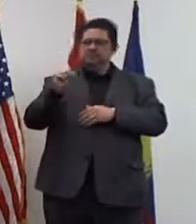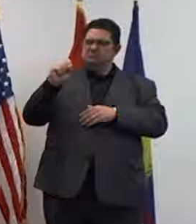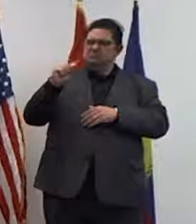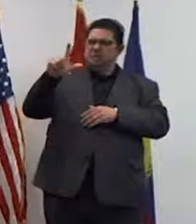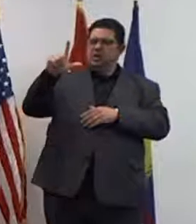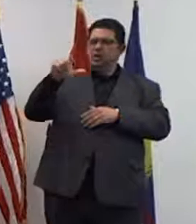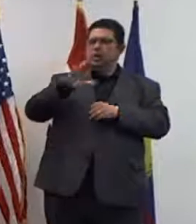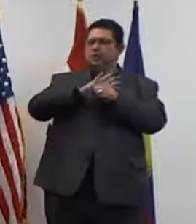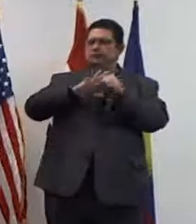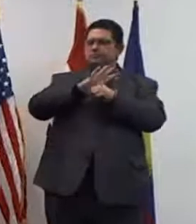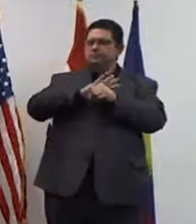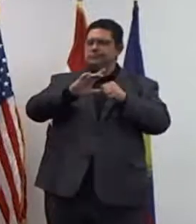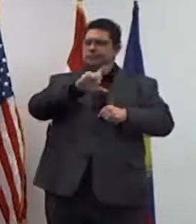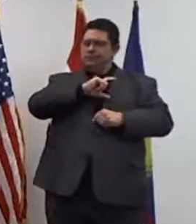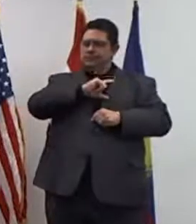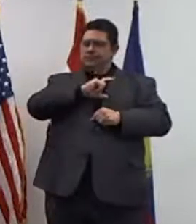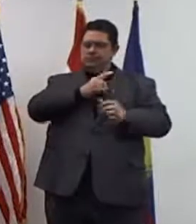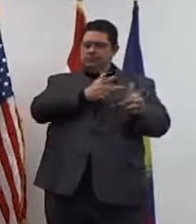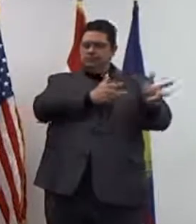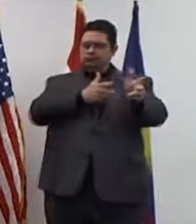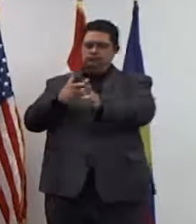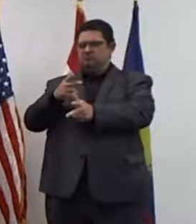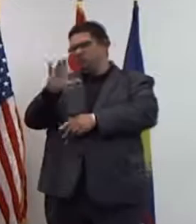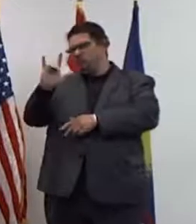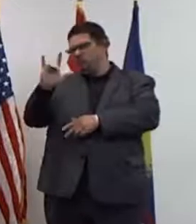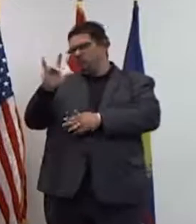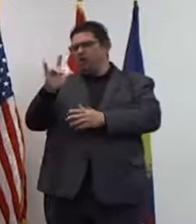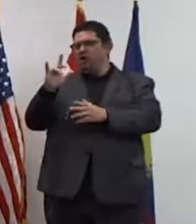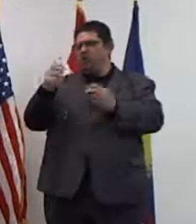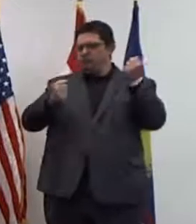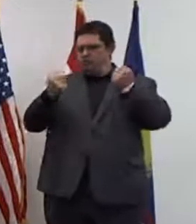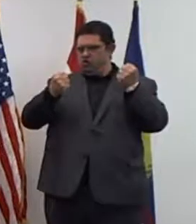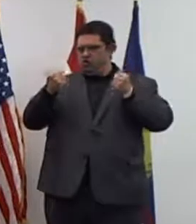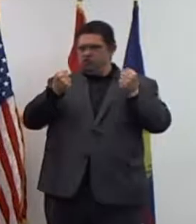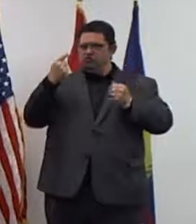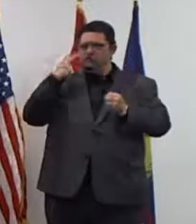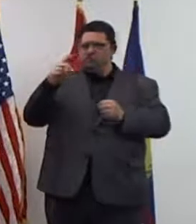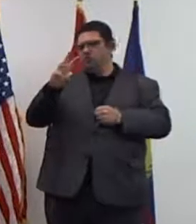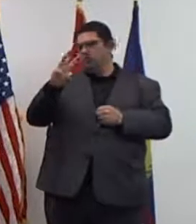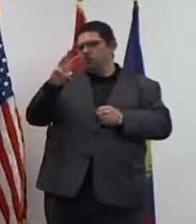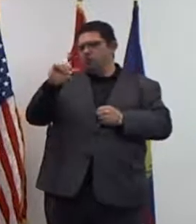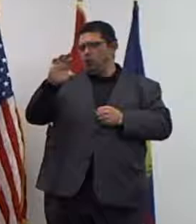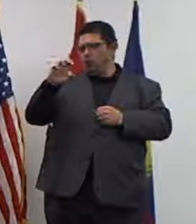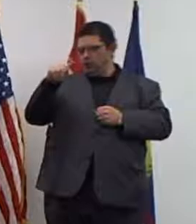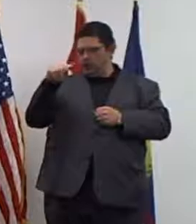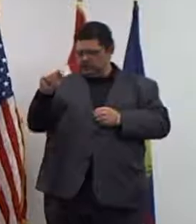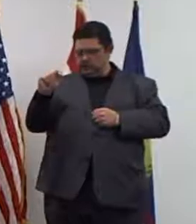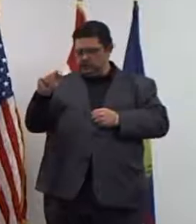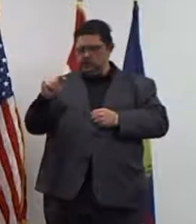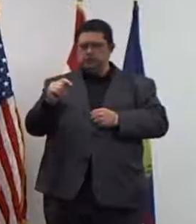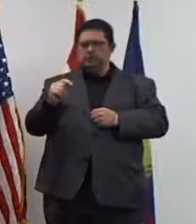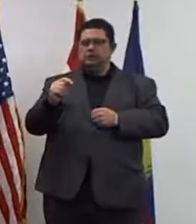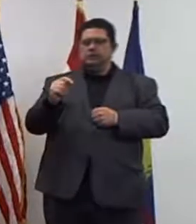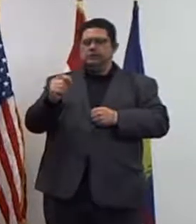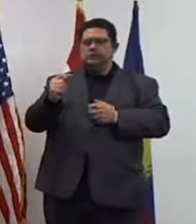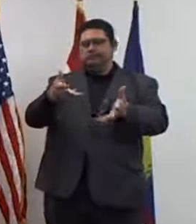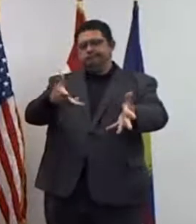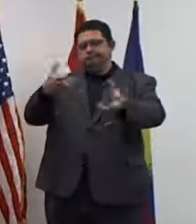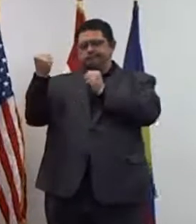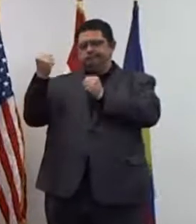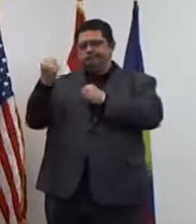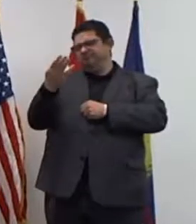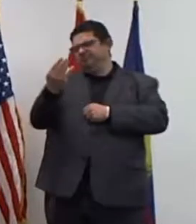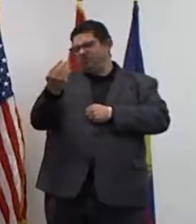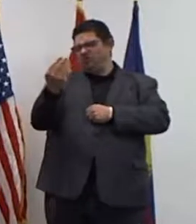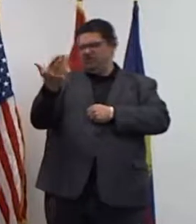about 25 cars for outstanding warrants and confiscated 14 or 15 guns